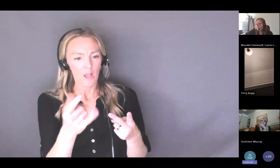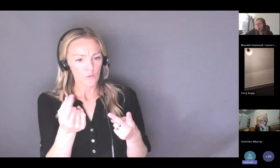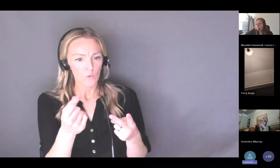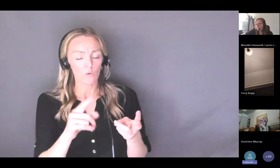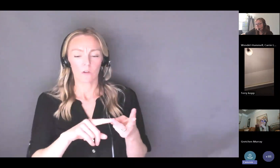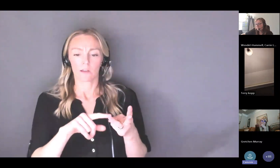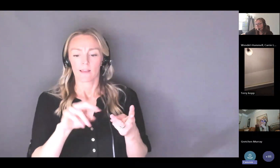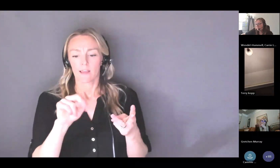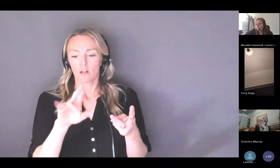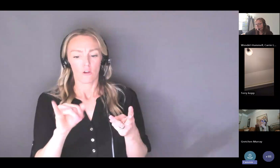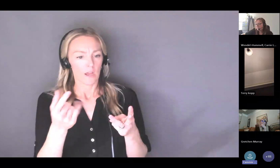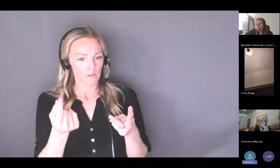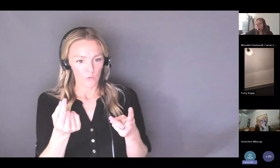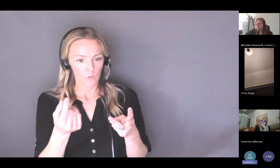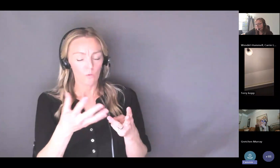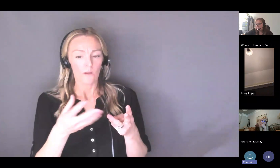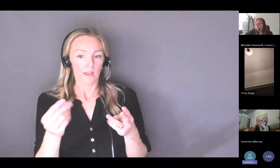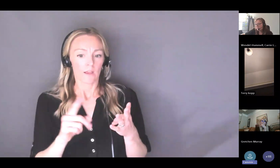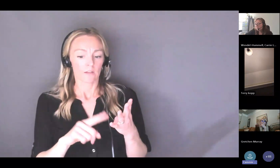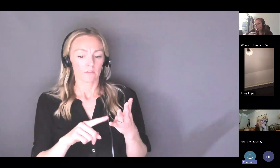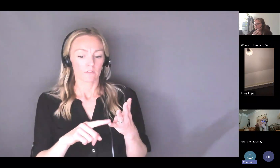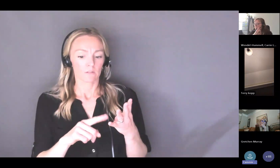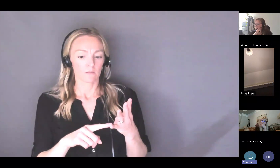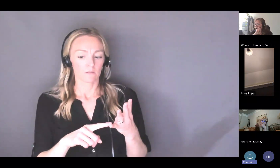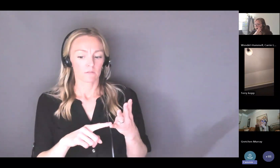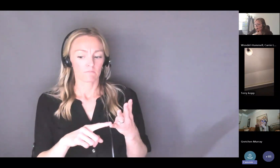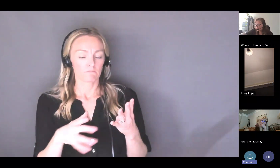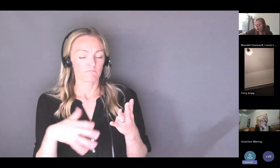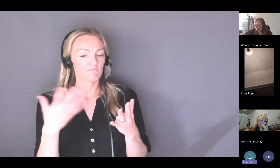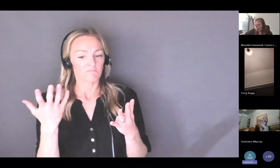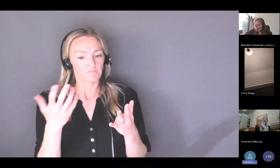NRI do? And yeah,